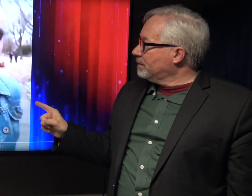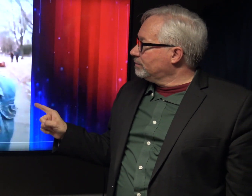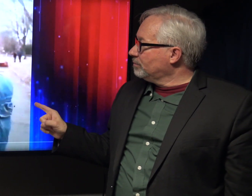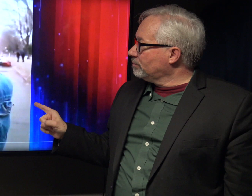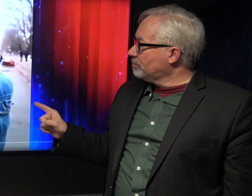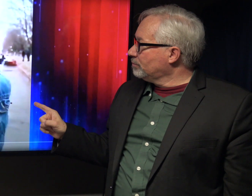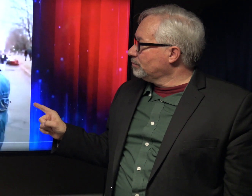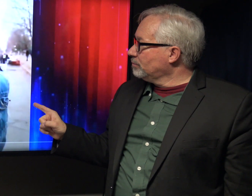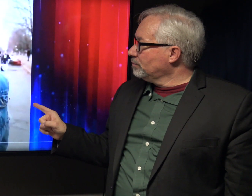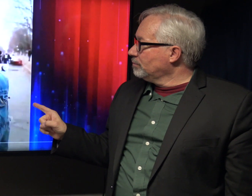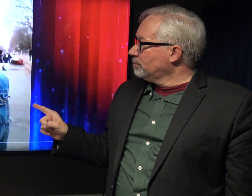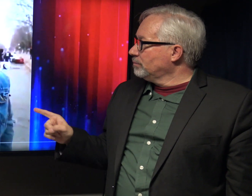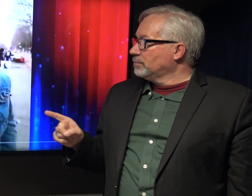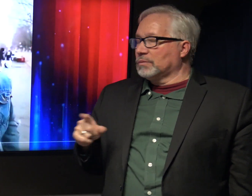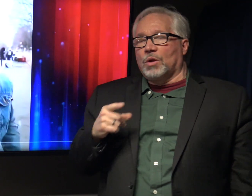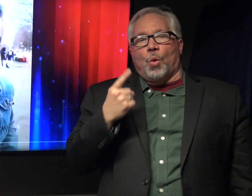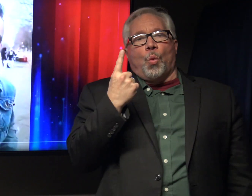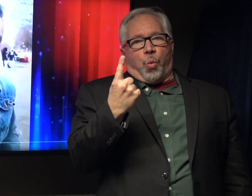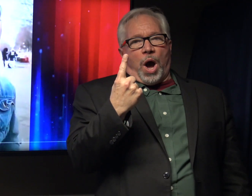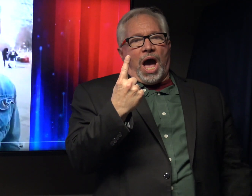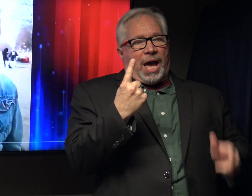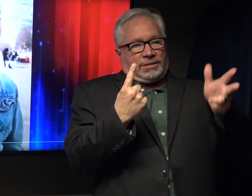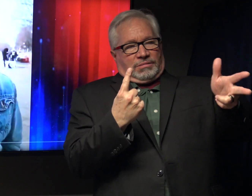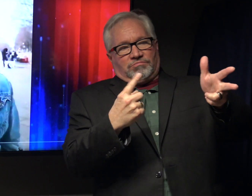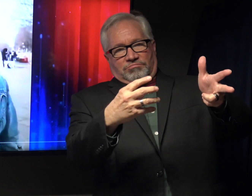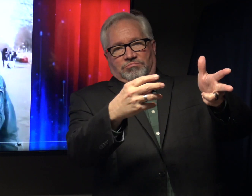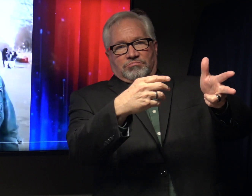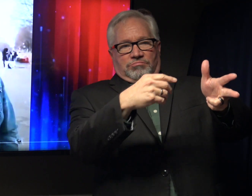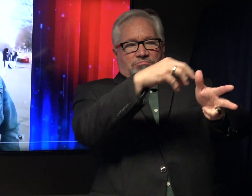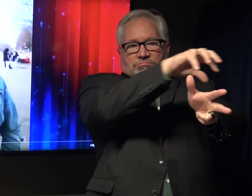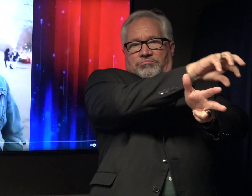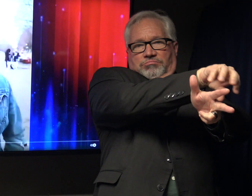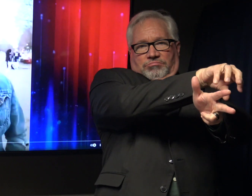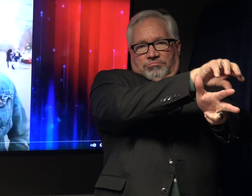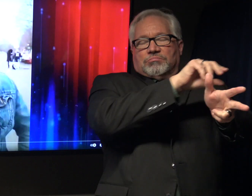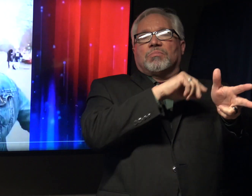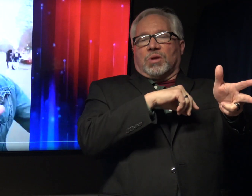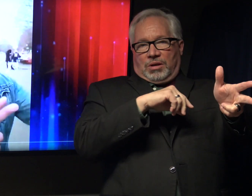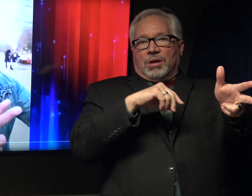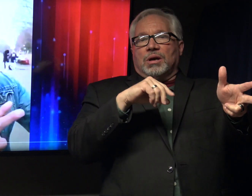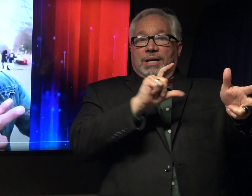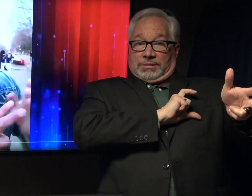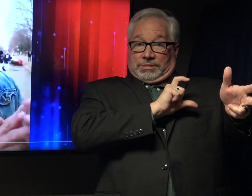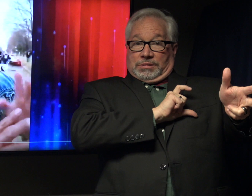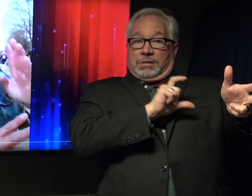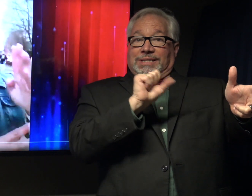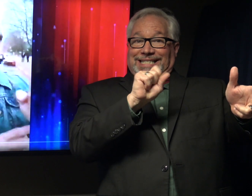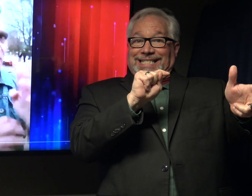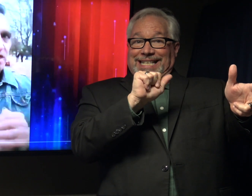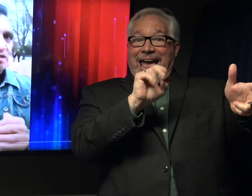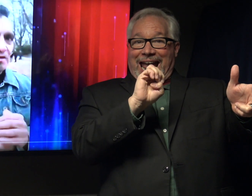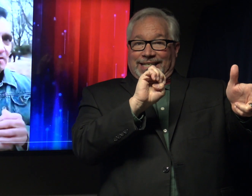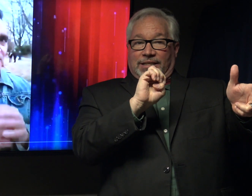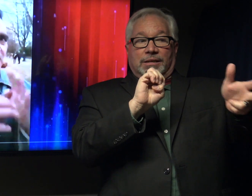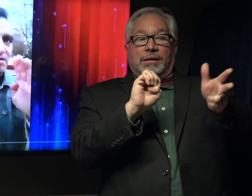and one marked state trooper vehicle, 2 black SUVs, there's 3